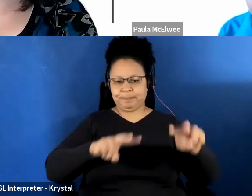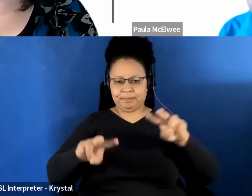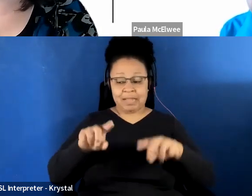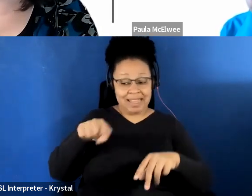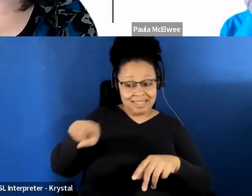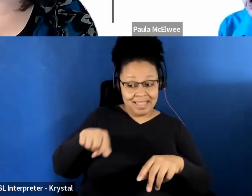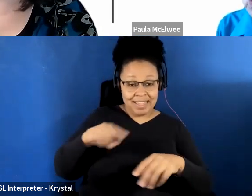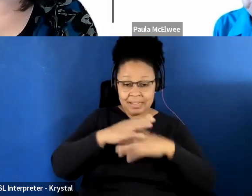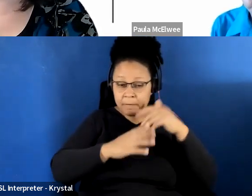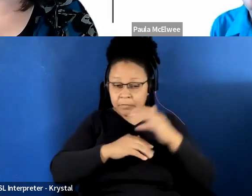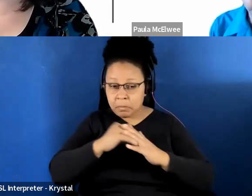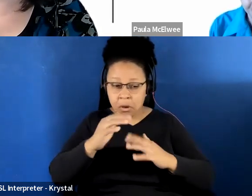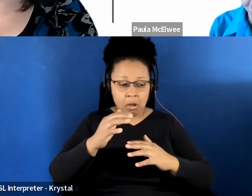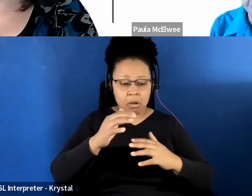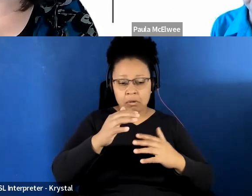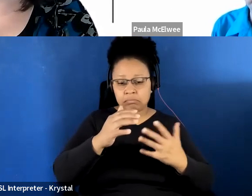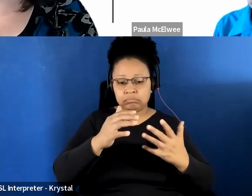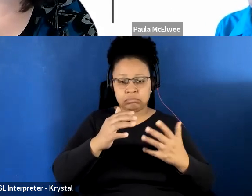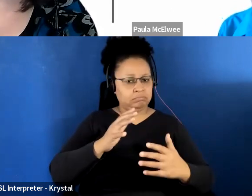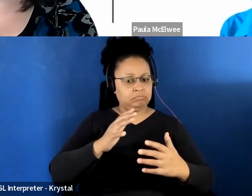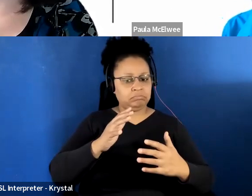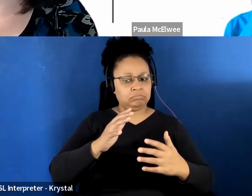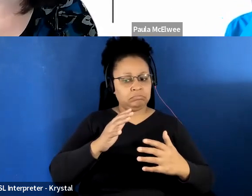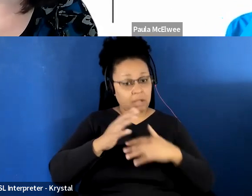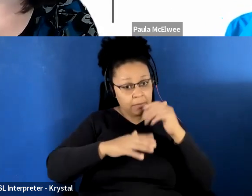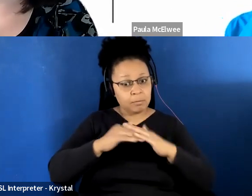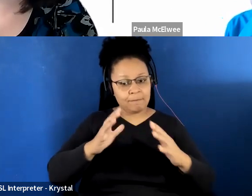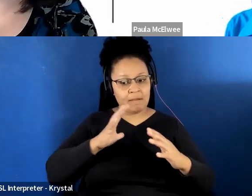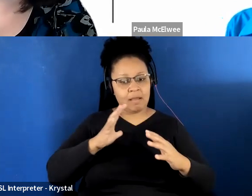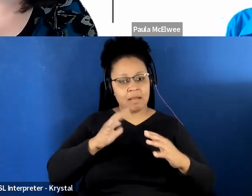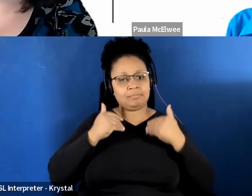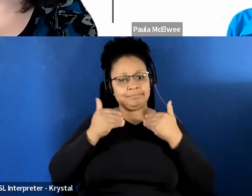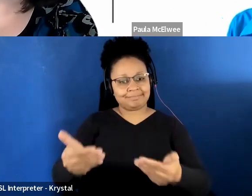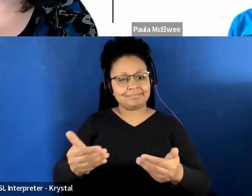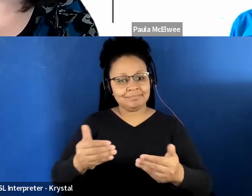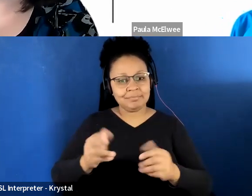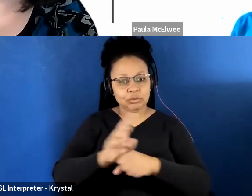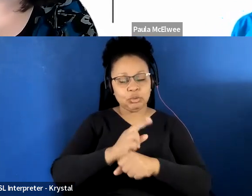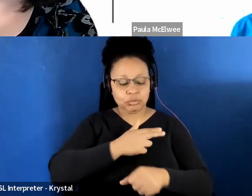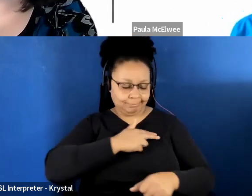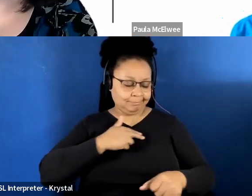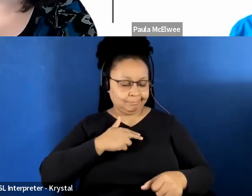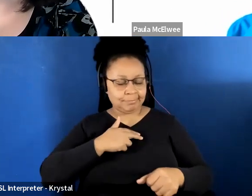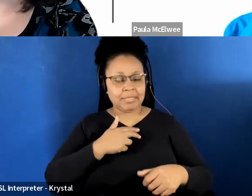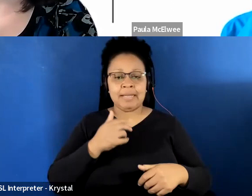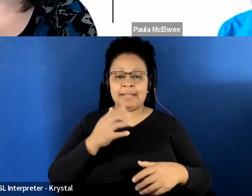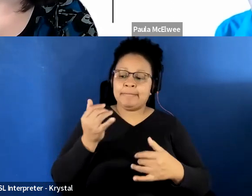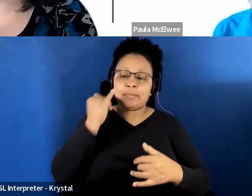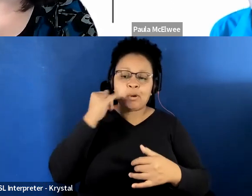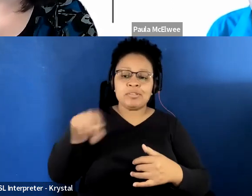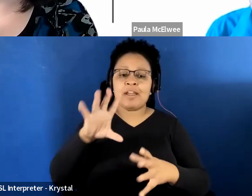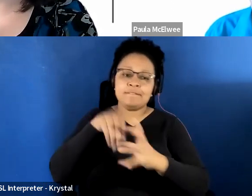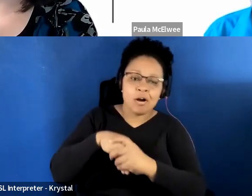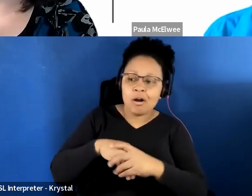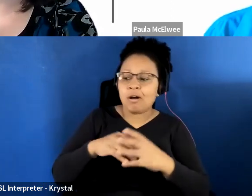comfortable with that? And if so, no problem. If they're actively engaged and willing to talk about being a